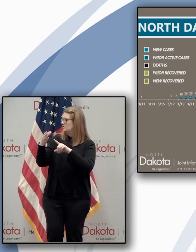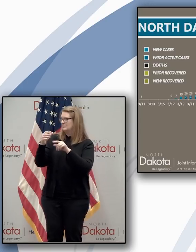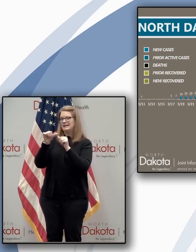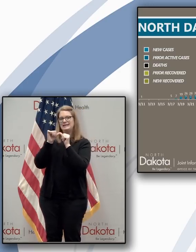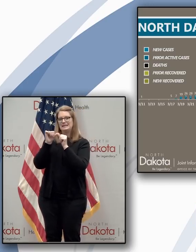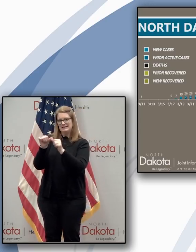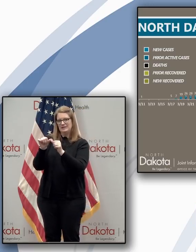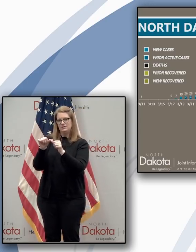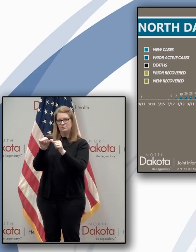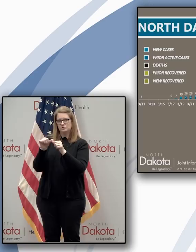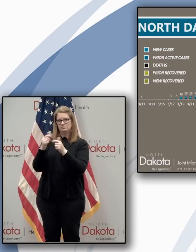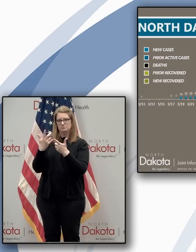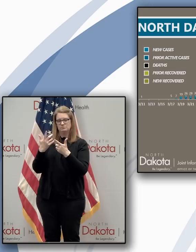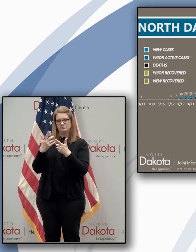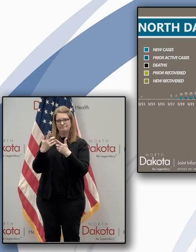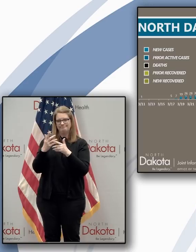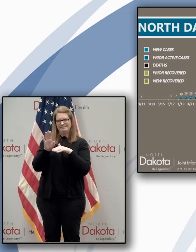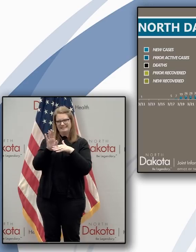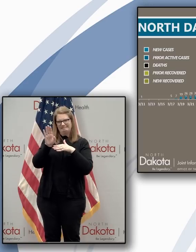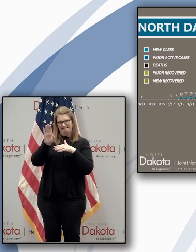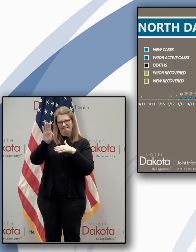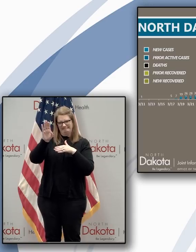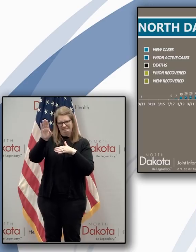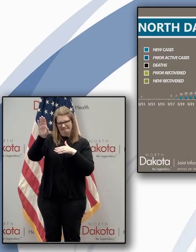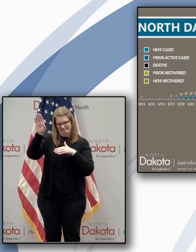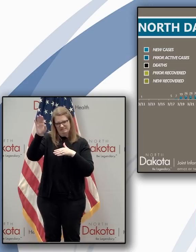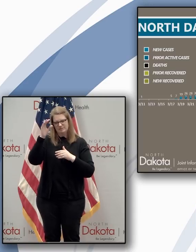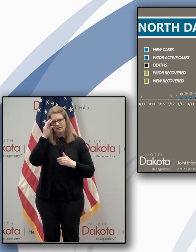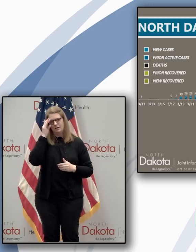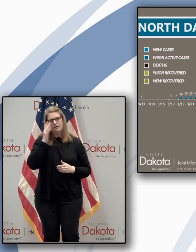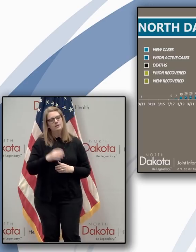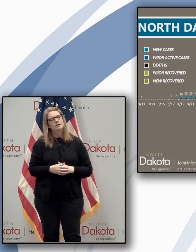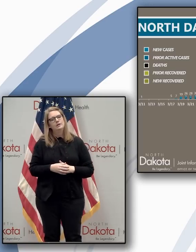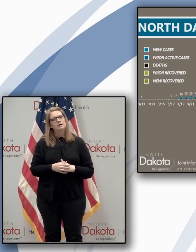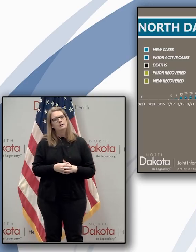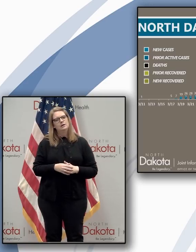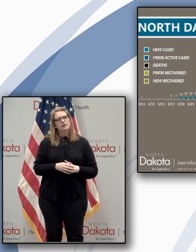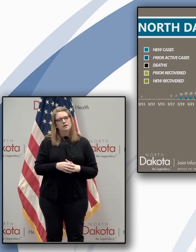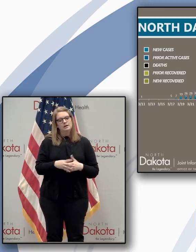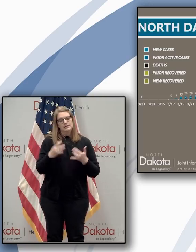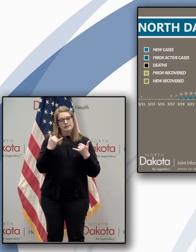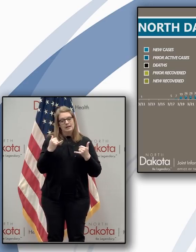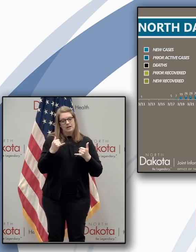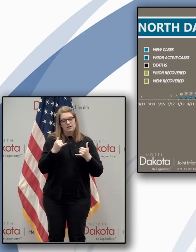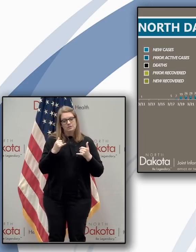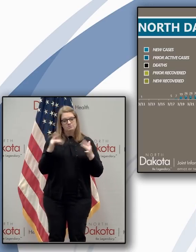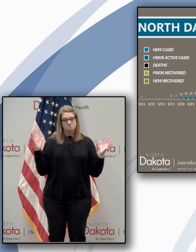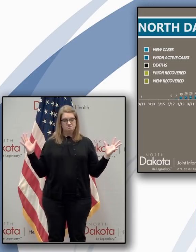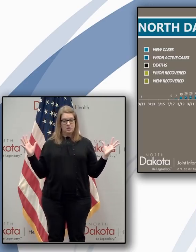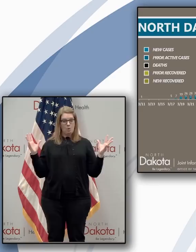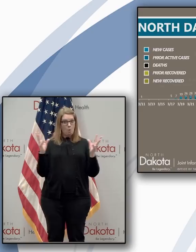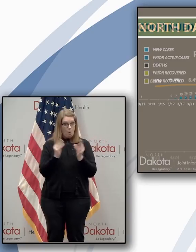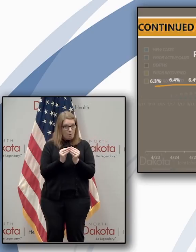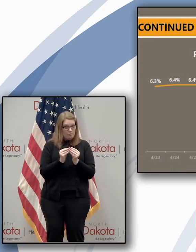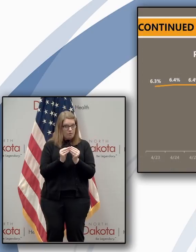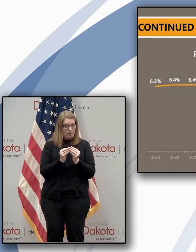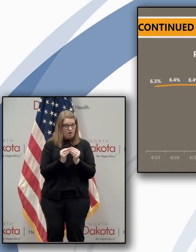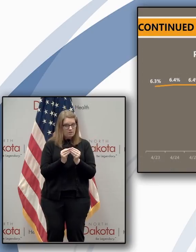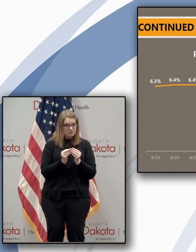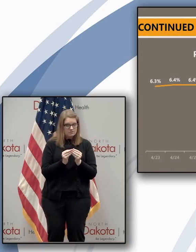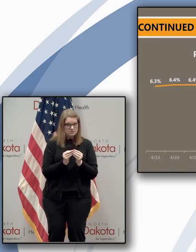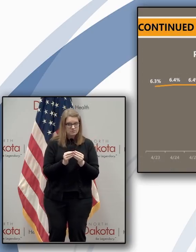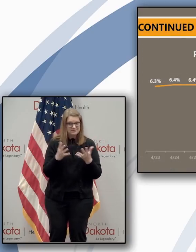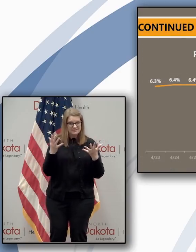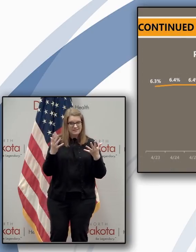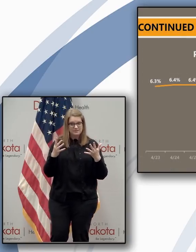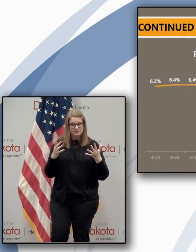continues to climb upwards. But when we take a look at the overall positive rate of completed